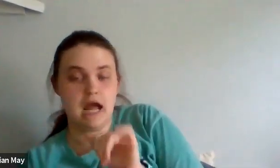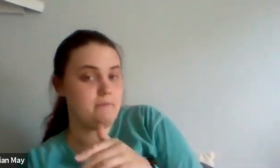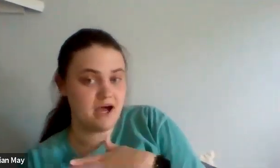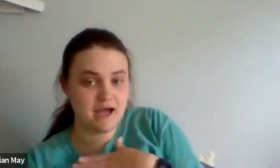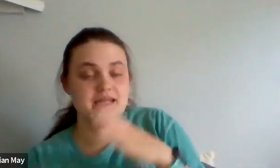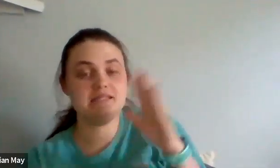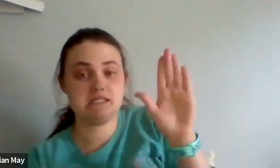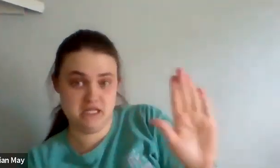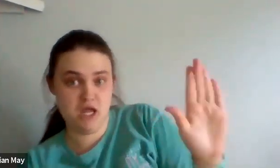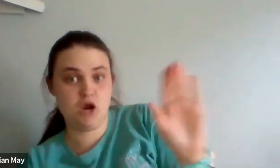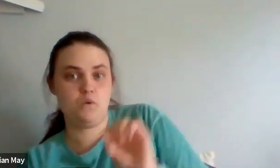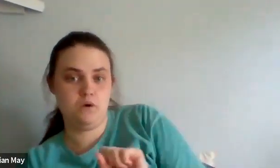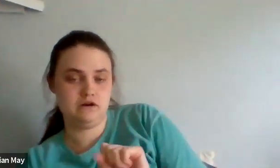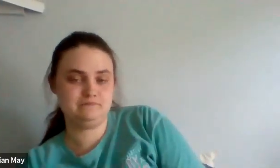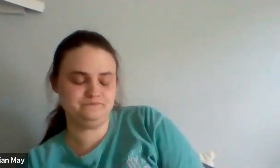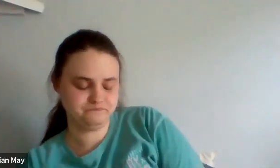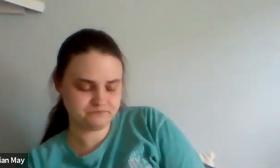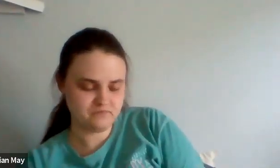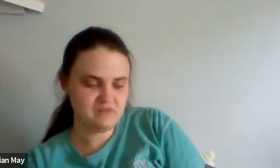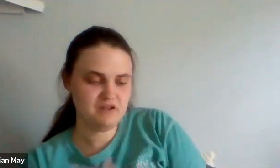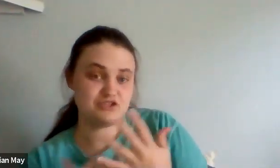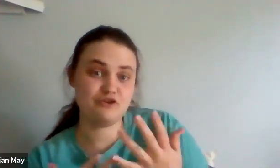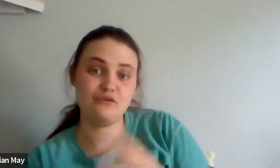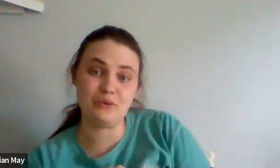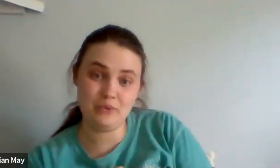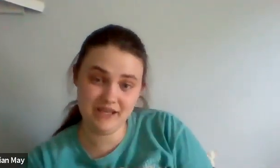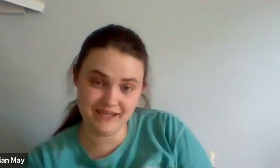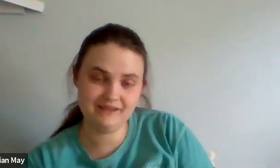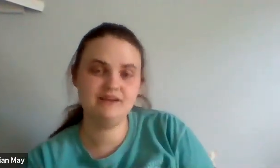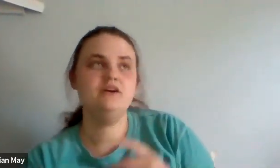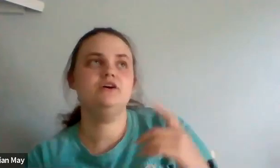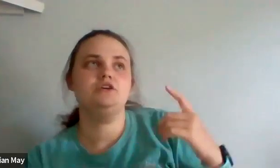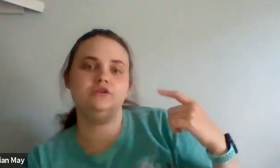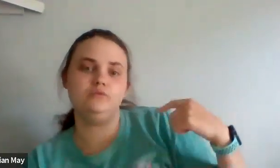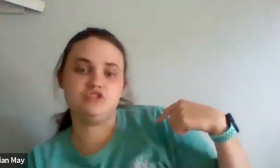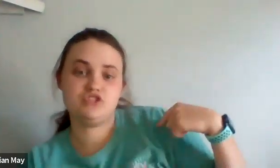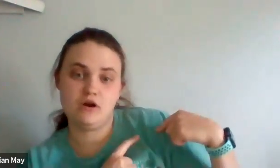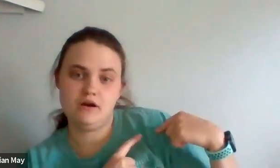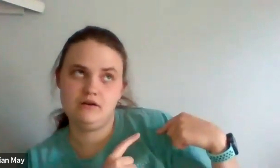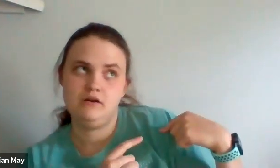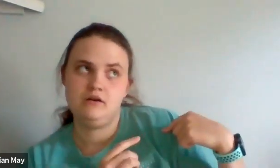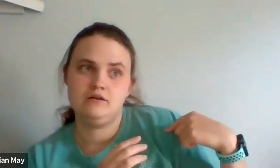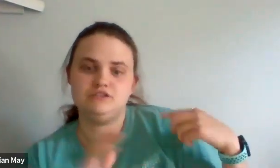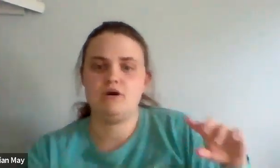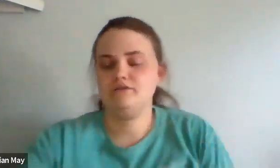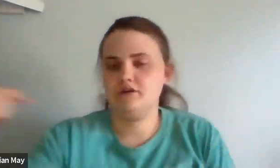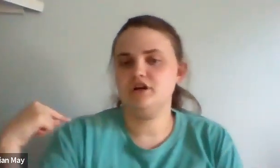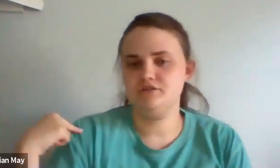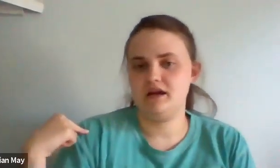not mine, it's their work. So for we, you will start, so I'll try to do